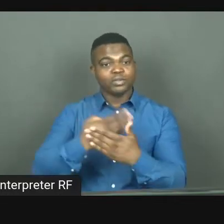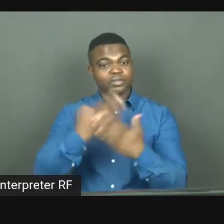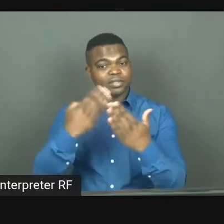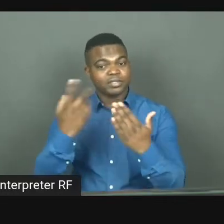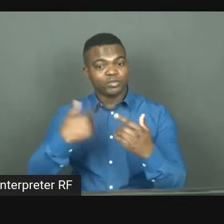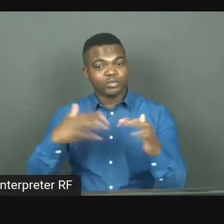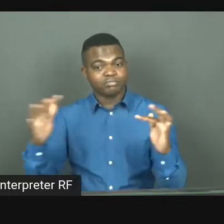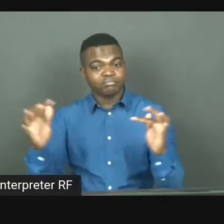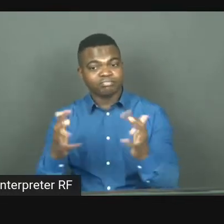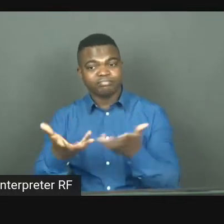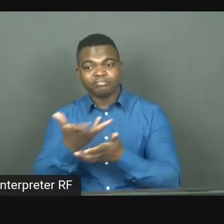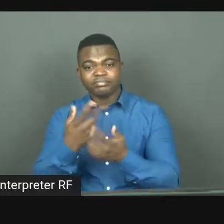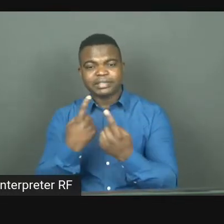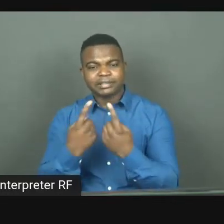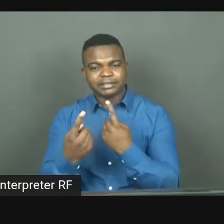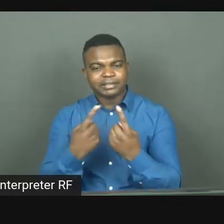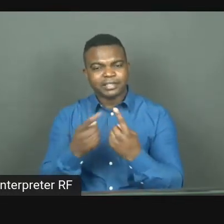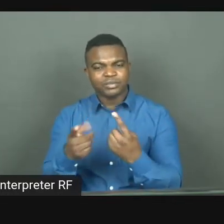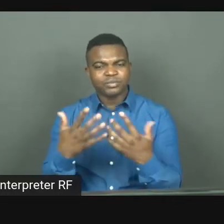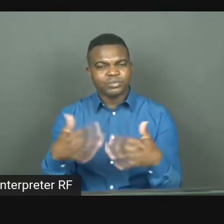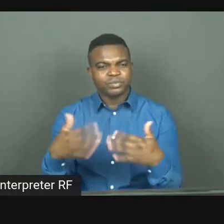like being